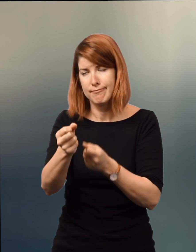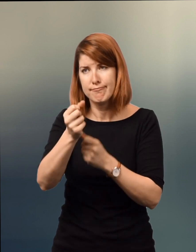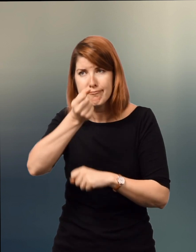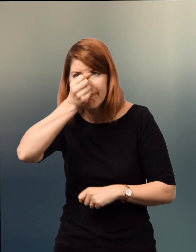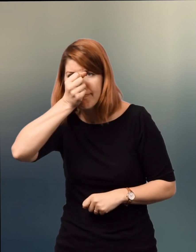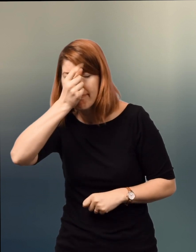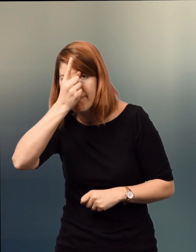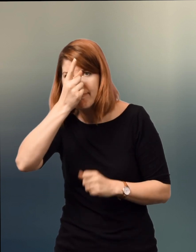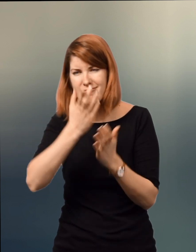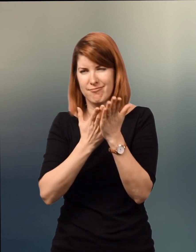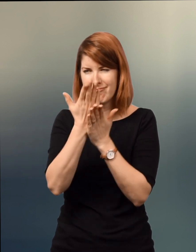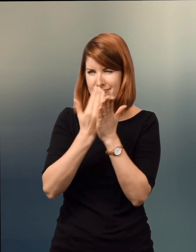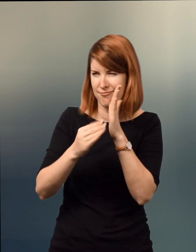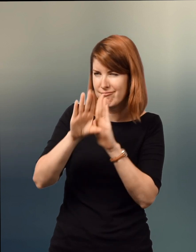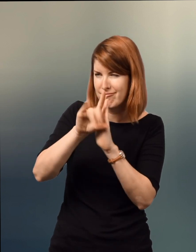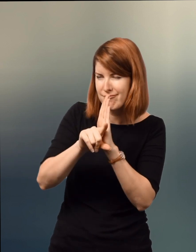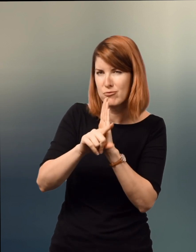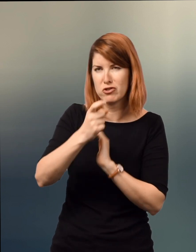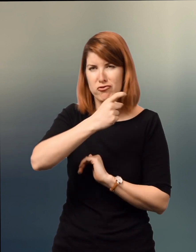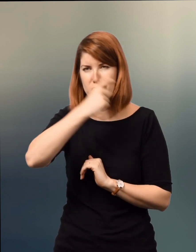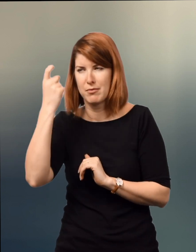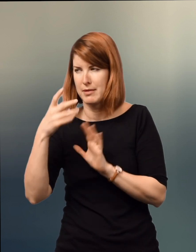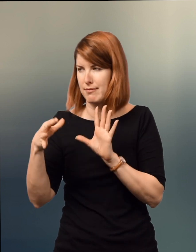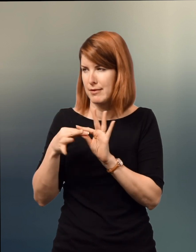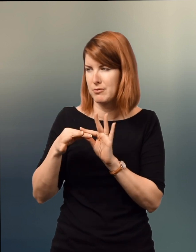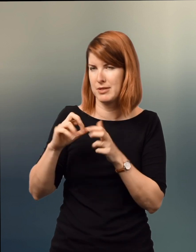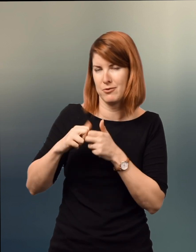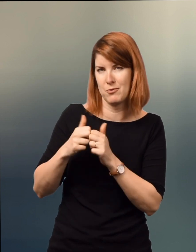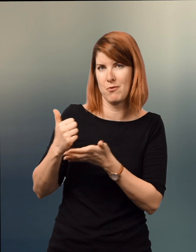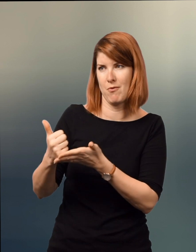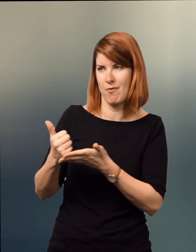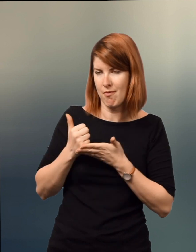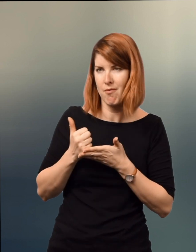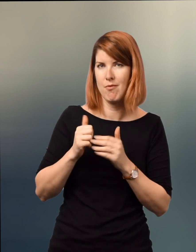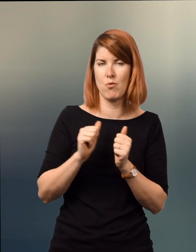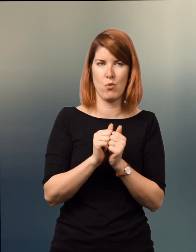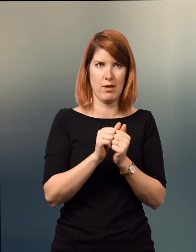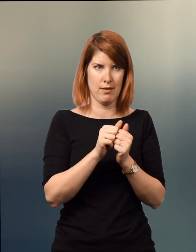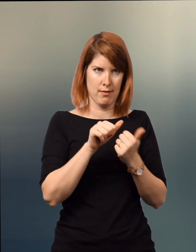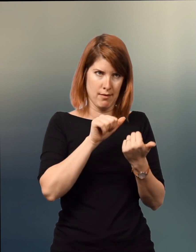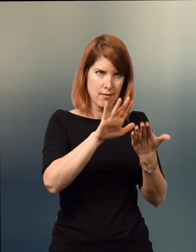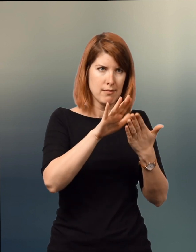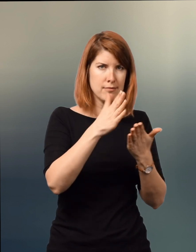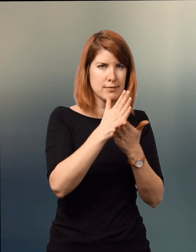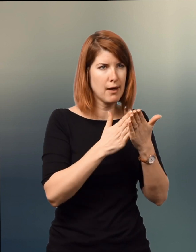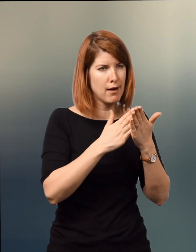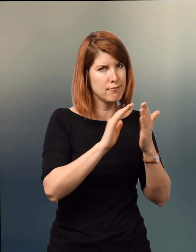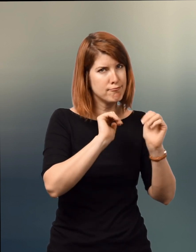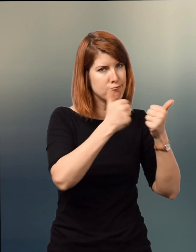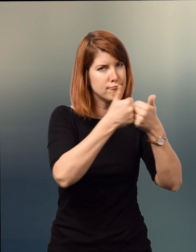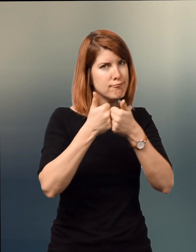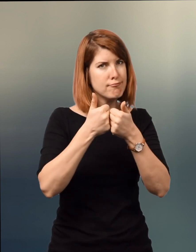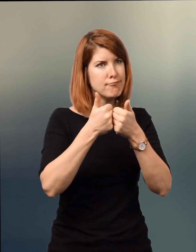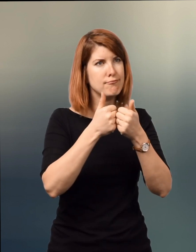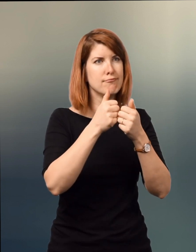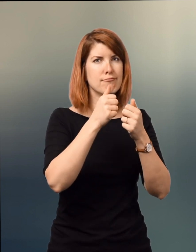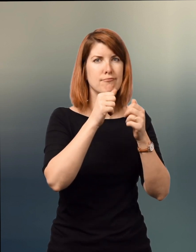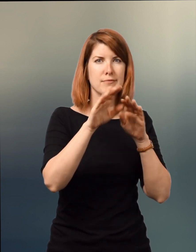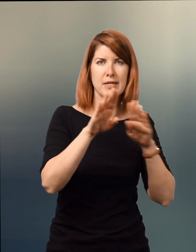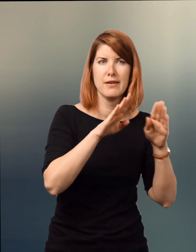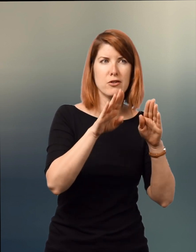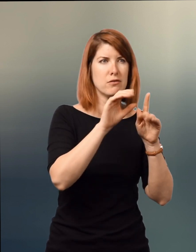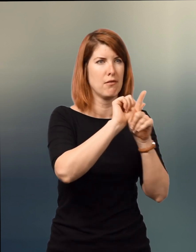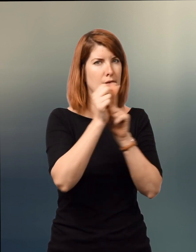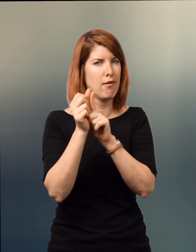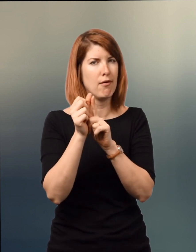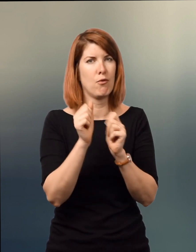and experience with trauma and attachment issues can be very helpful in dealing with some of the very challenging situations and behaviors that you can